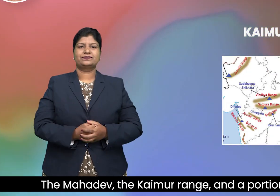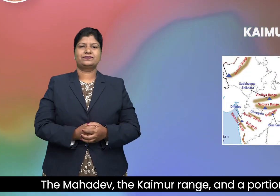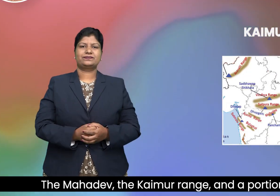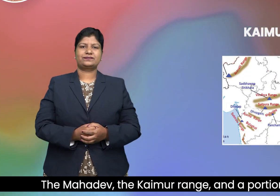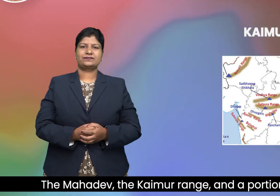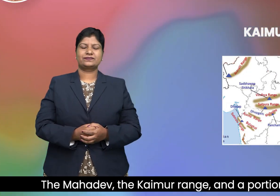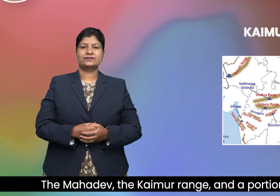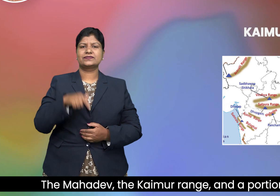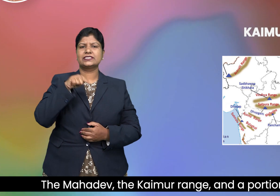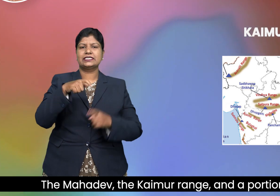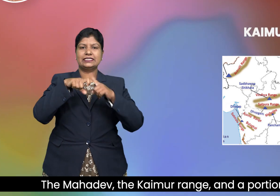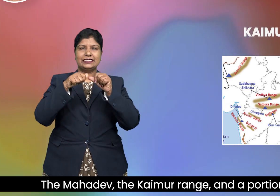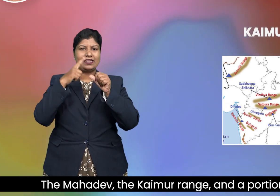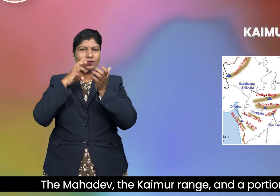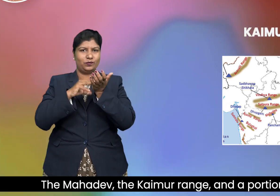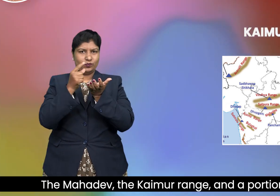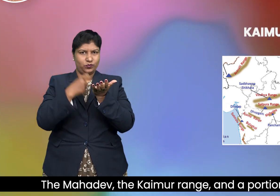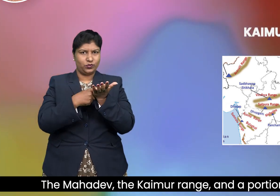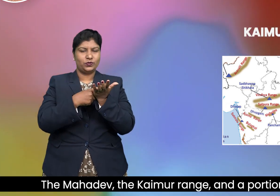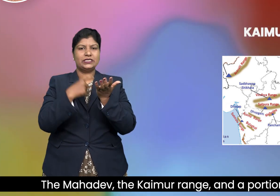the Kaimur range